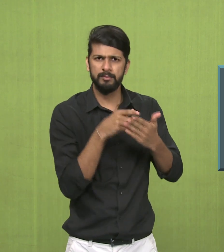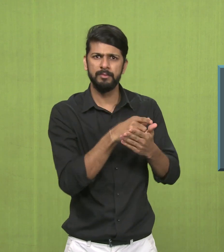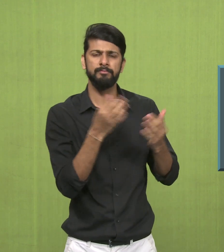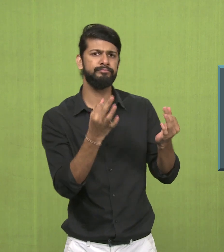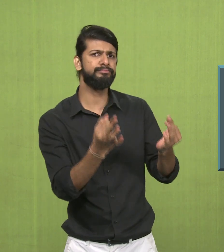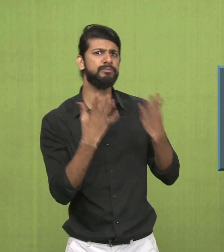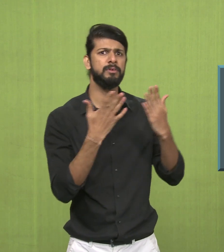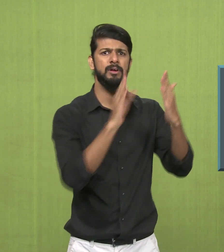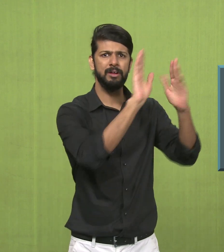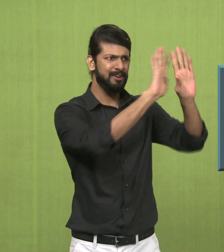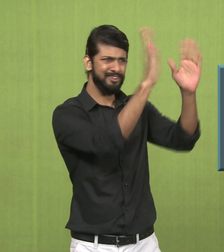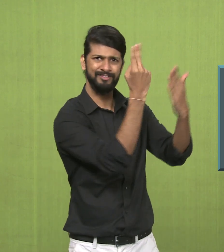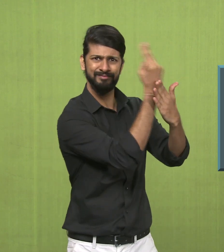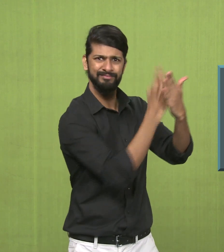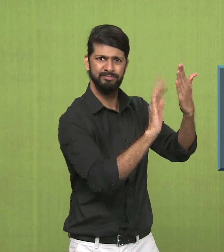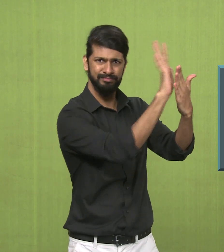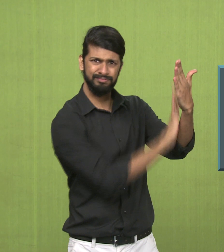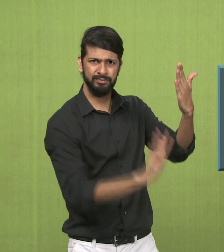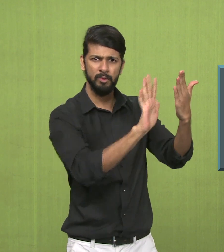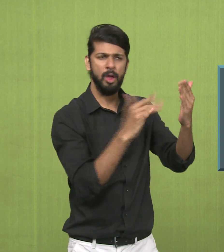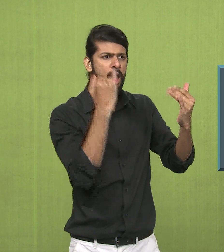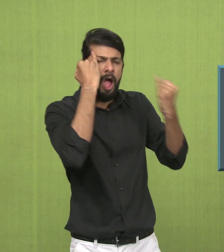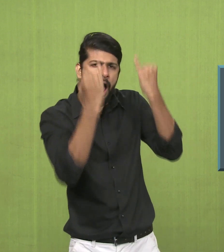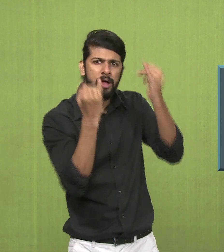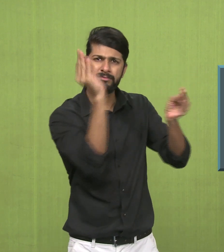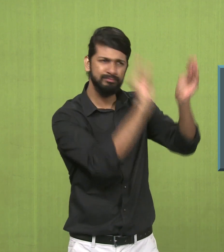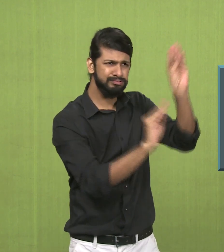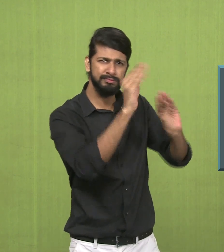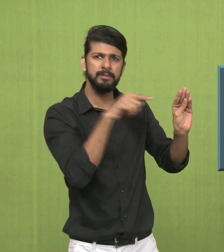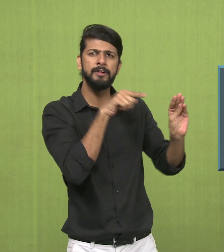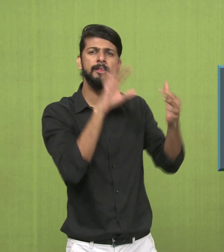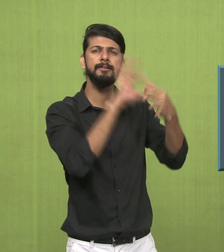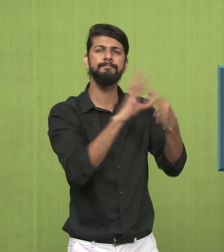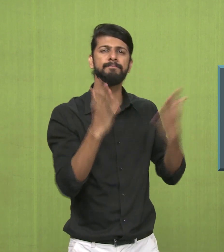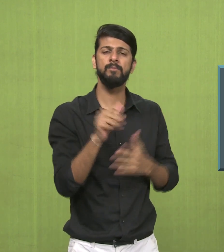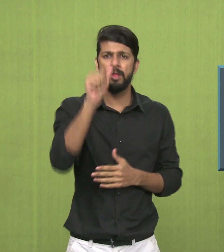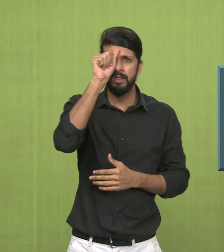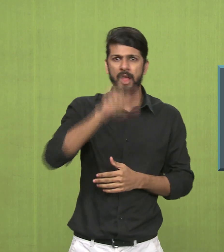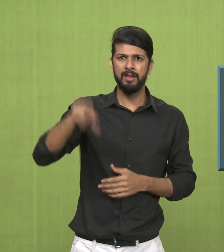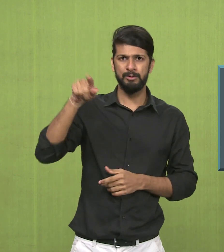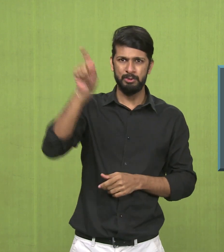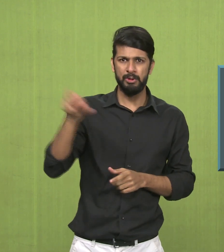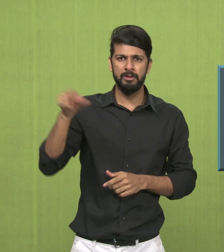Raja Ravi Varma is known to mold the imagination and the